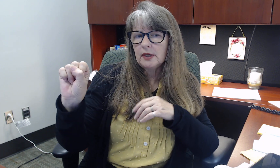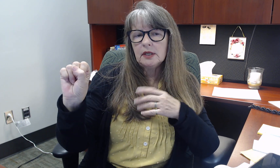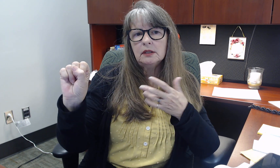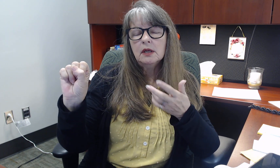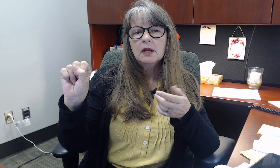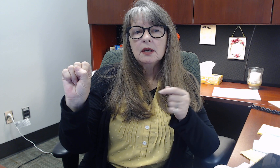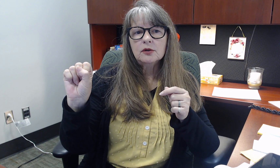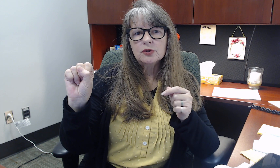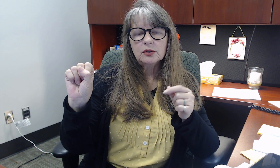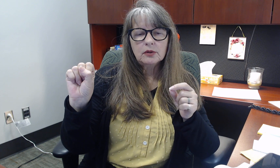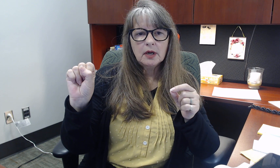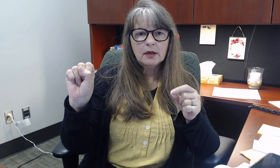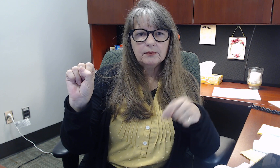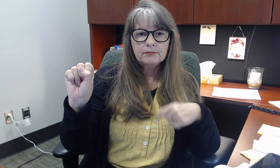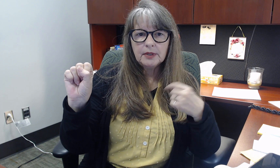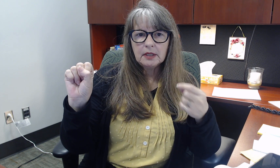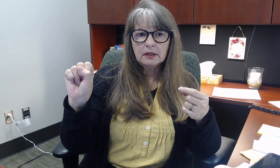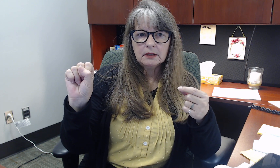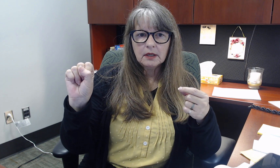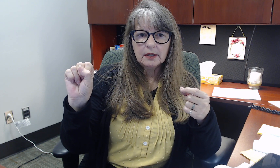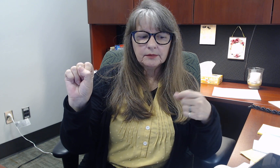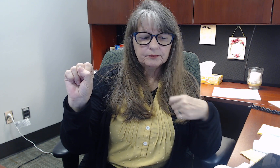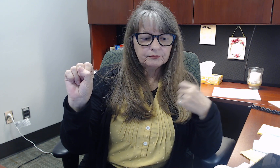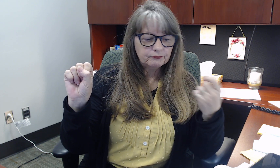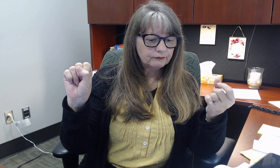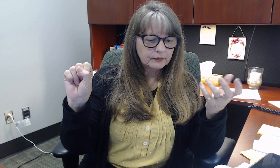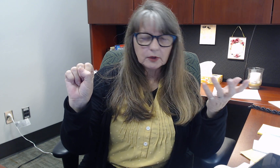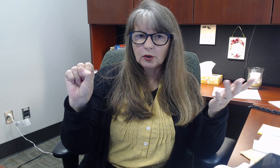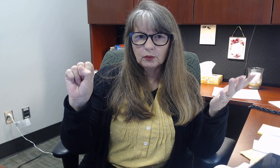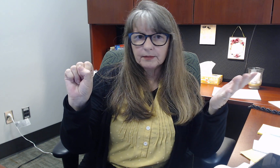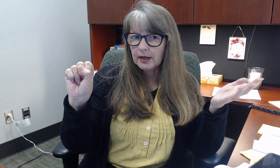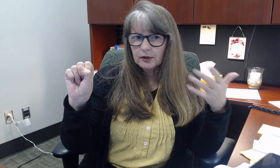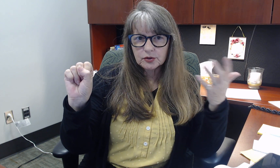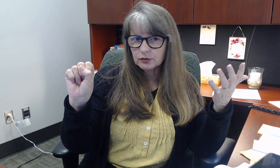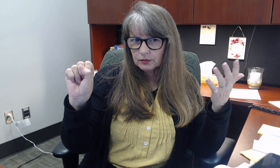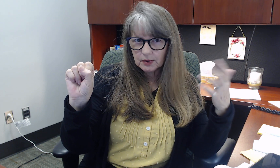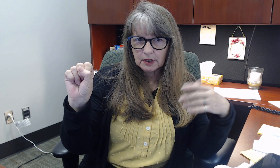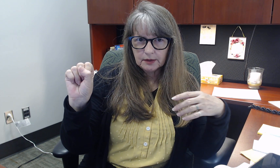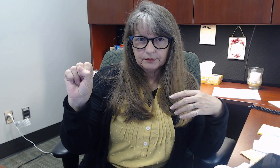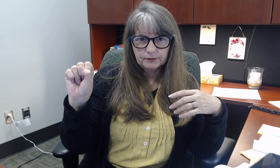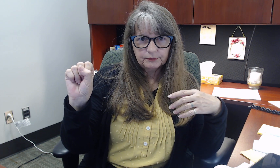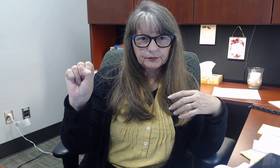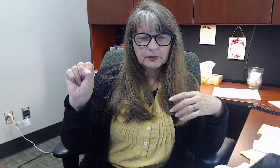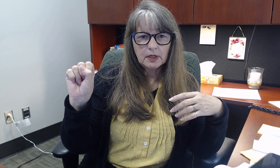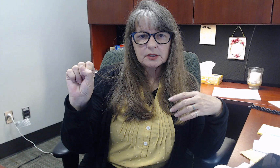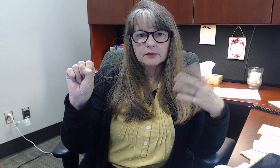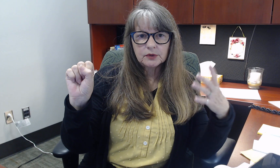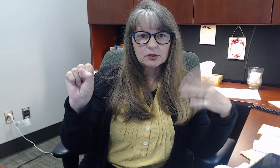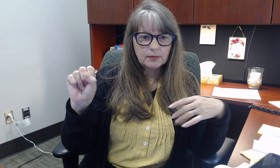striking because they're being, rebellious or is civil